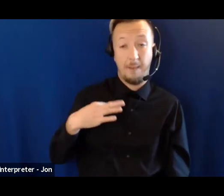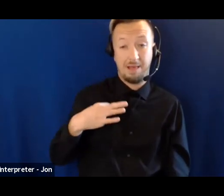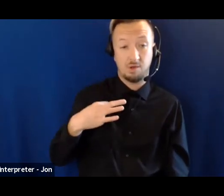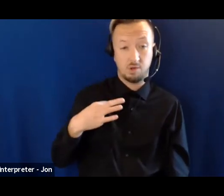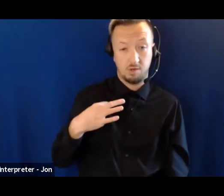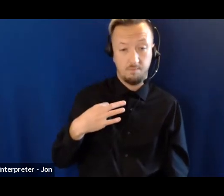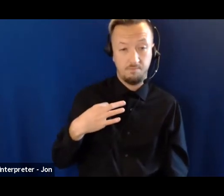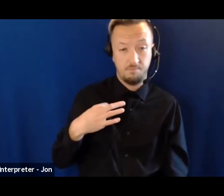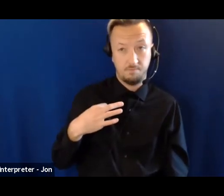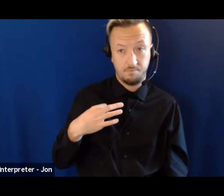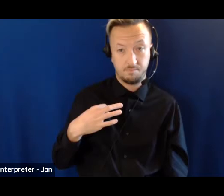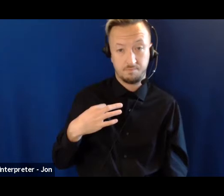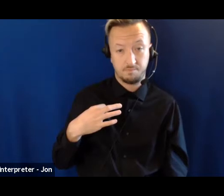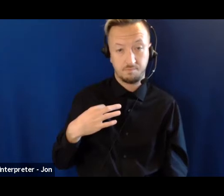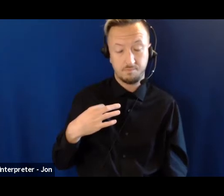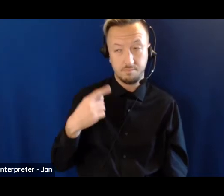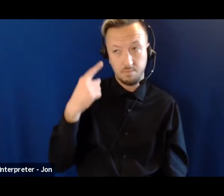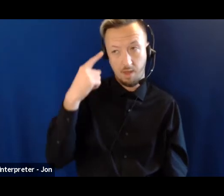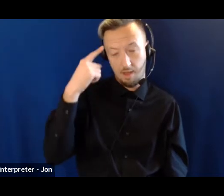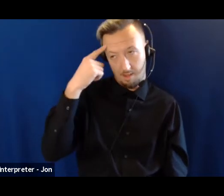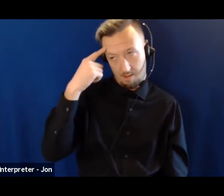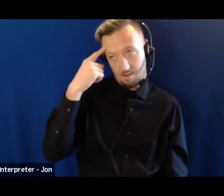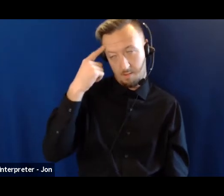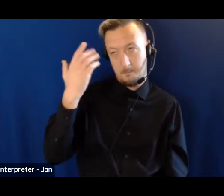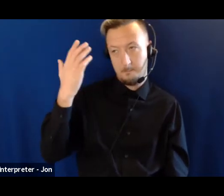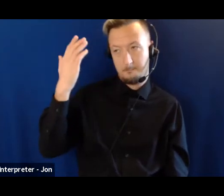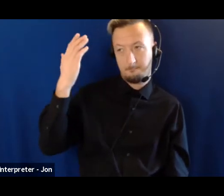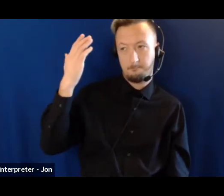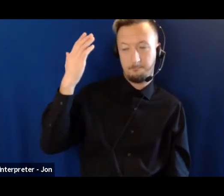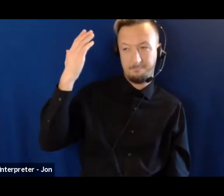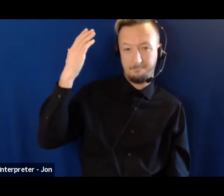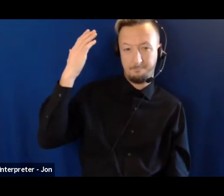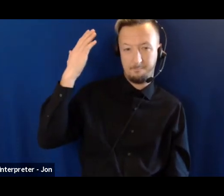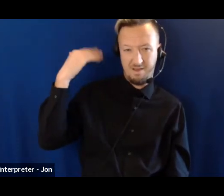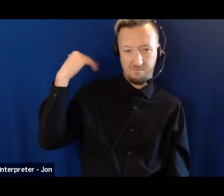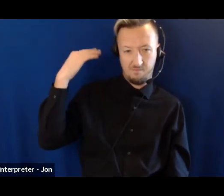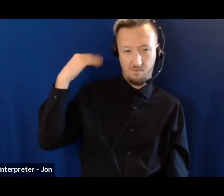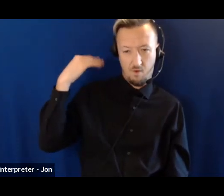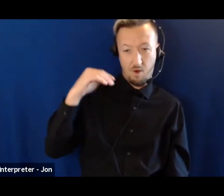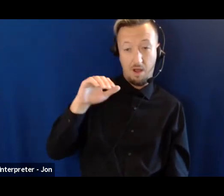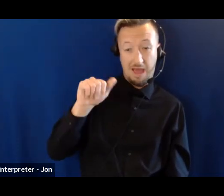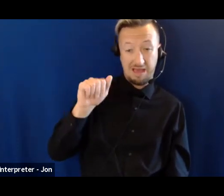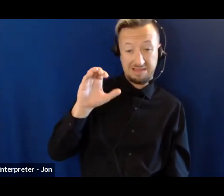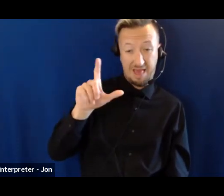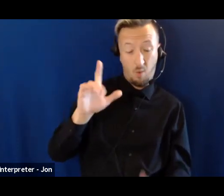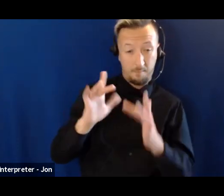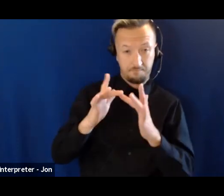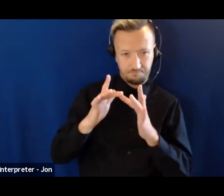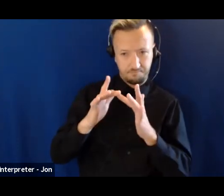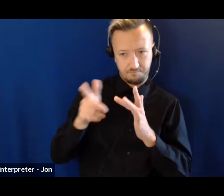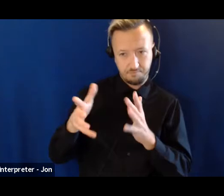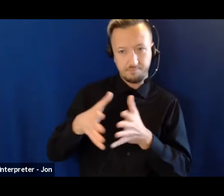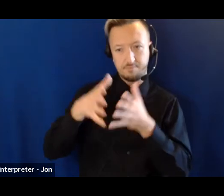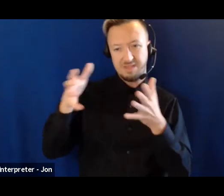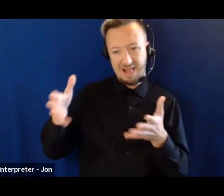I think maybe before as much information was online on ACL's website, that was probably a little more important